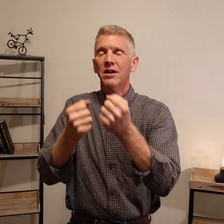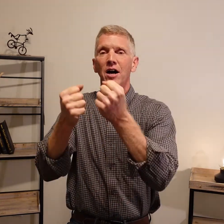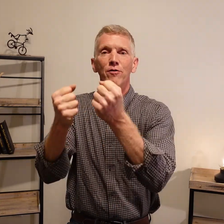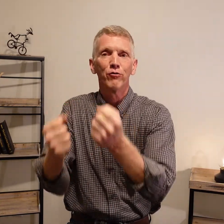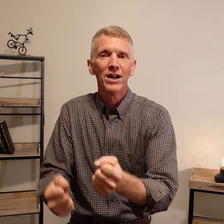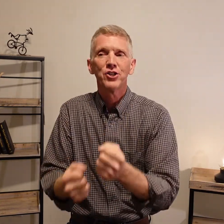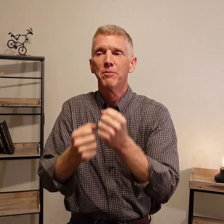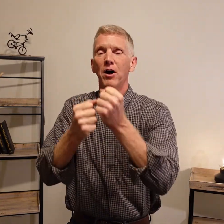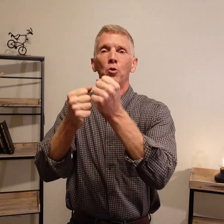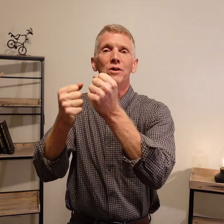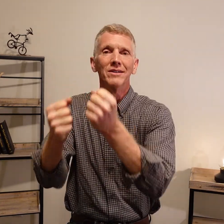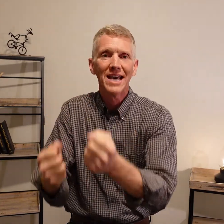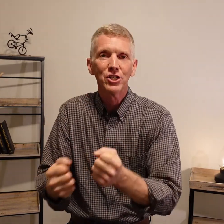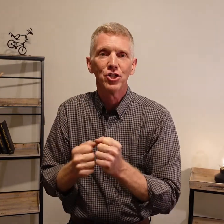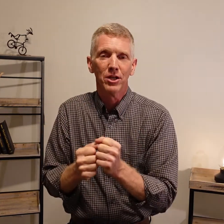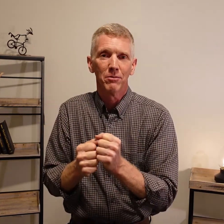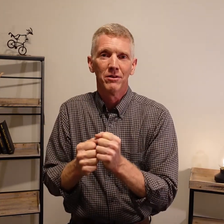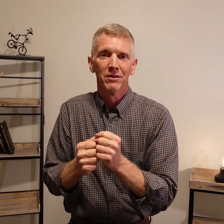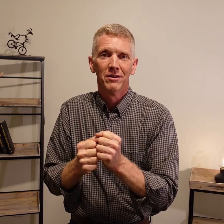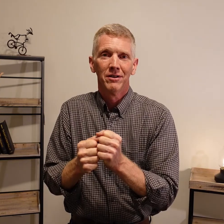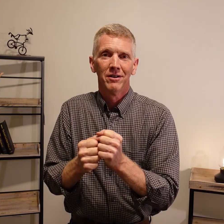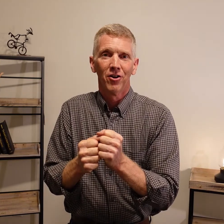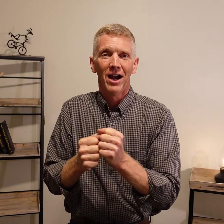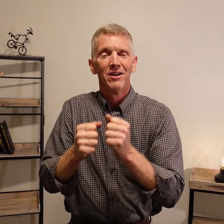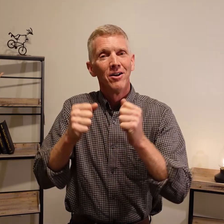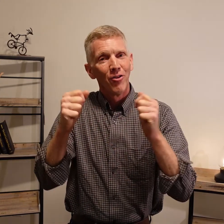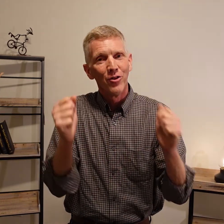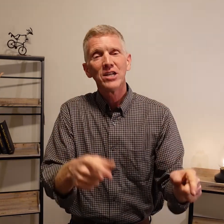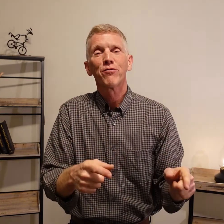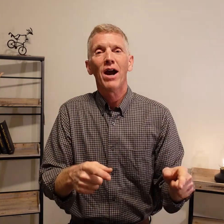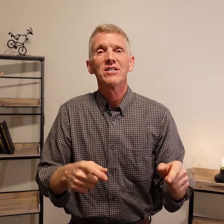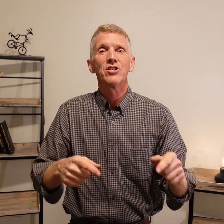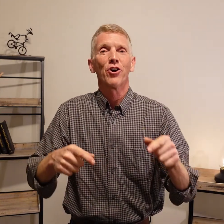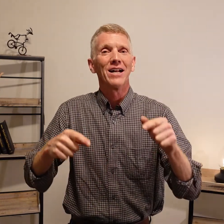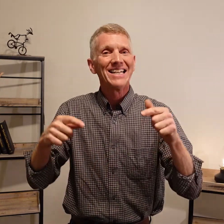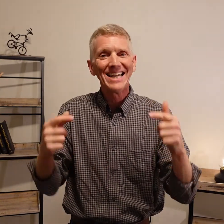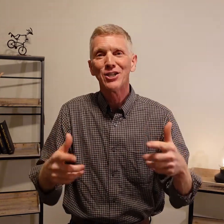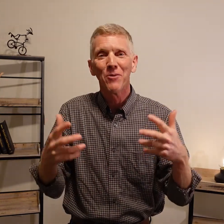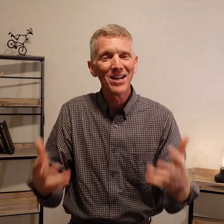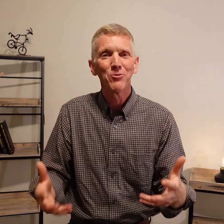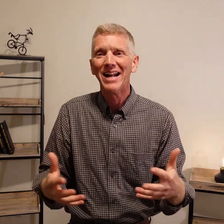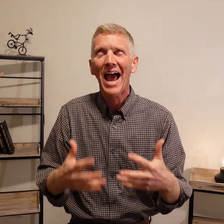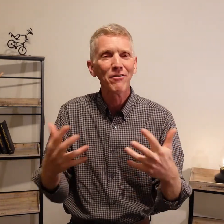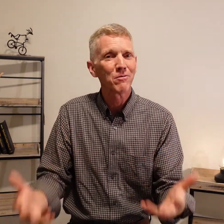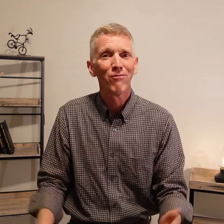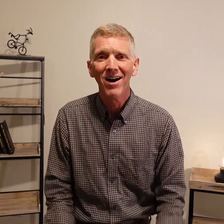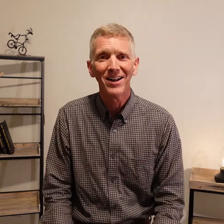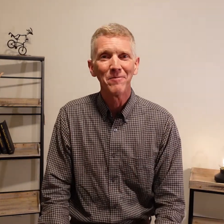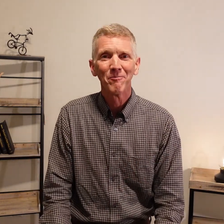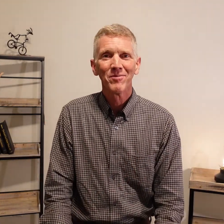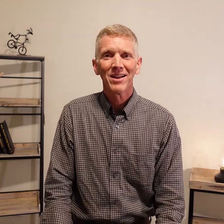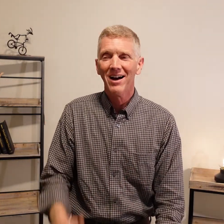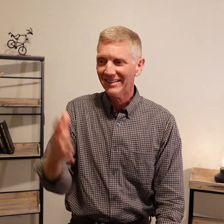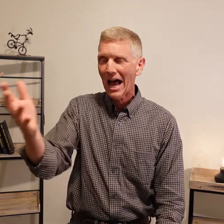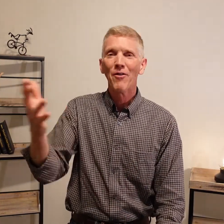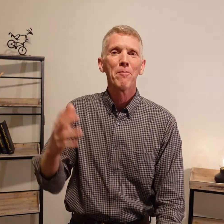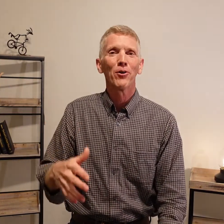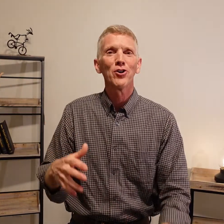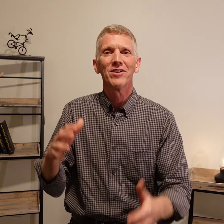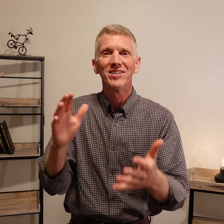a friendship, a relationship, right? These phrases are going to get you into and have some fun. Allow that person to teach